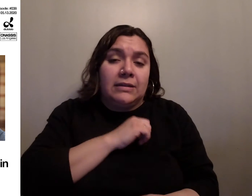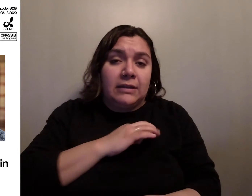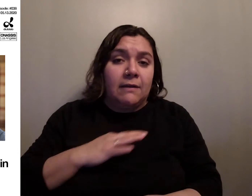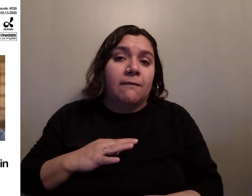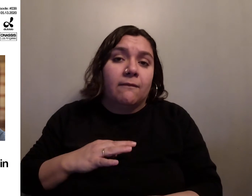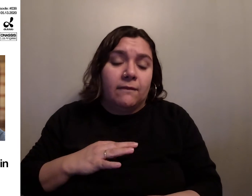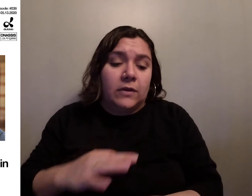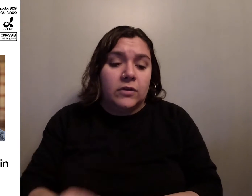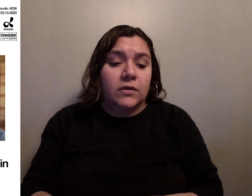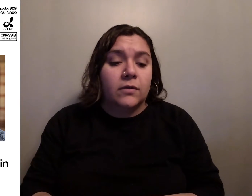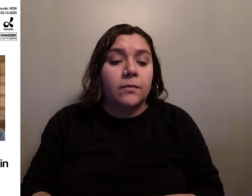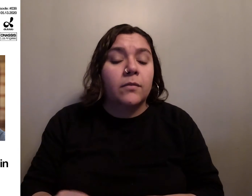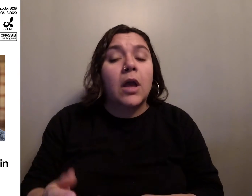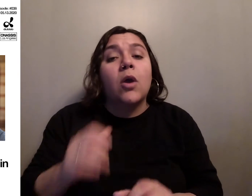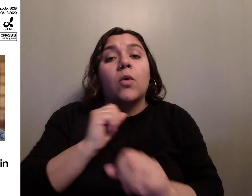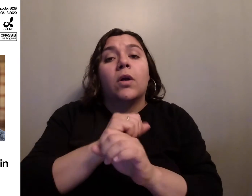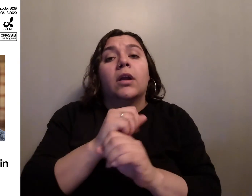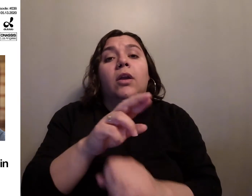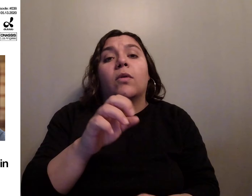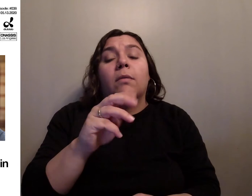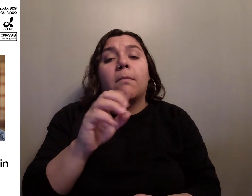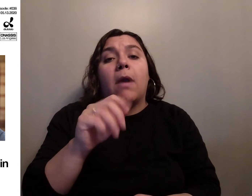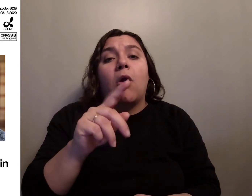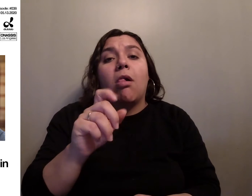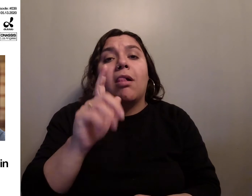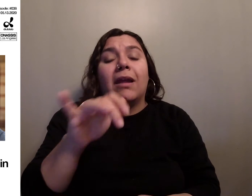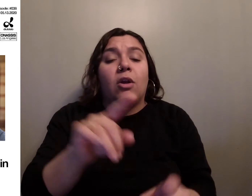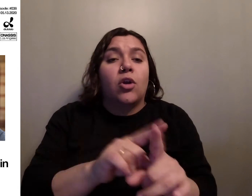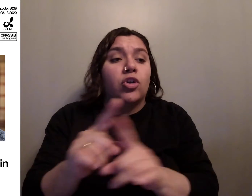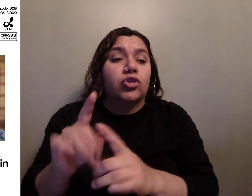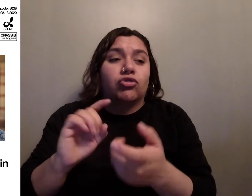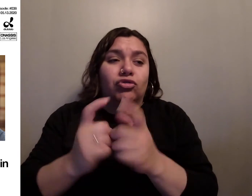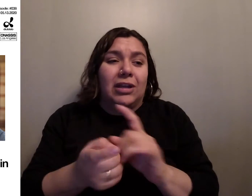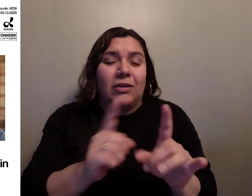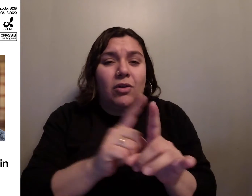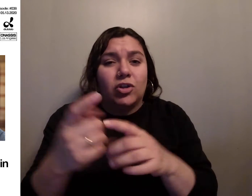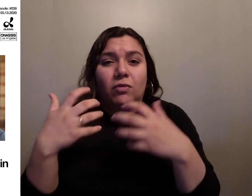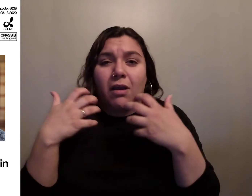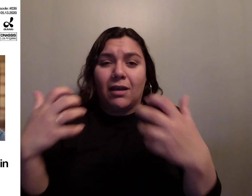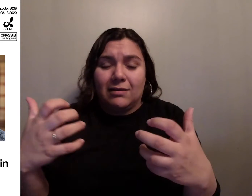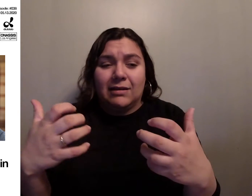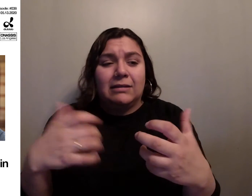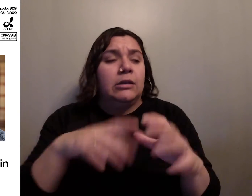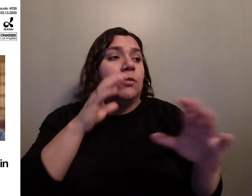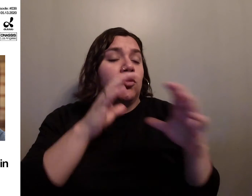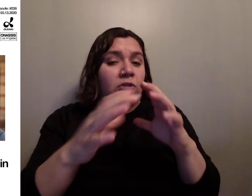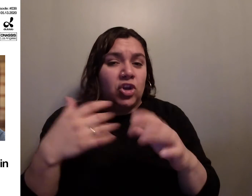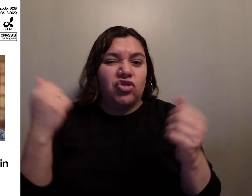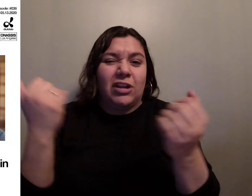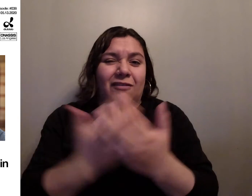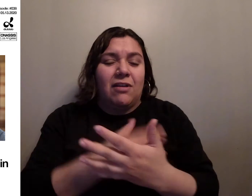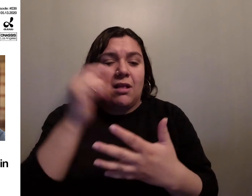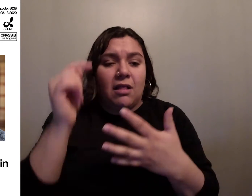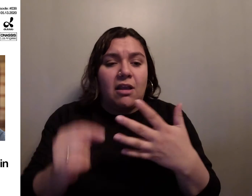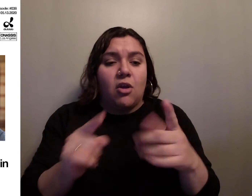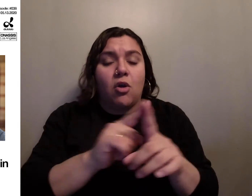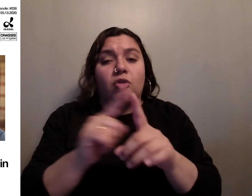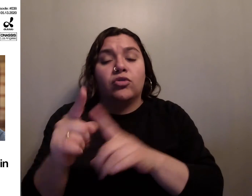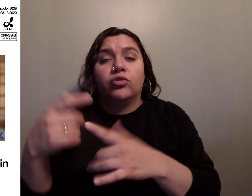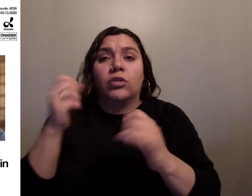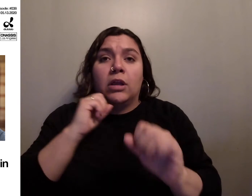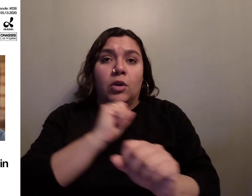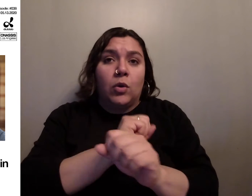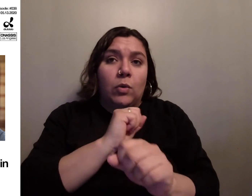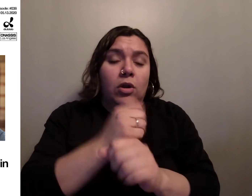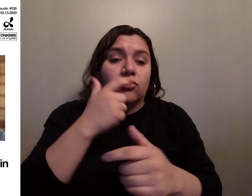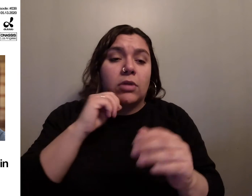would be doing the work I needed to do with my staff, working remotely, and the change and audiences and refunds and communication and